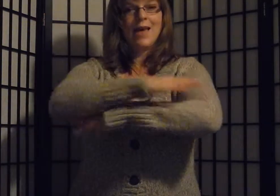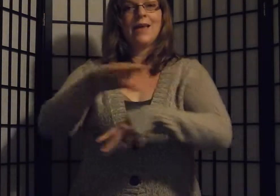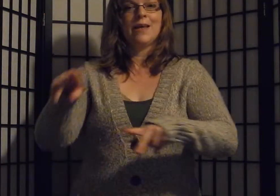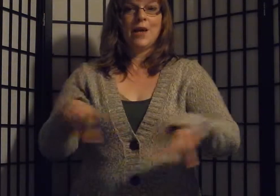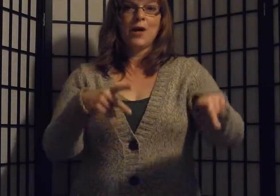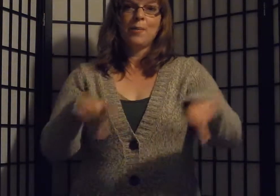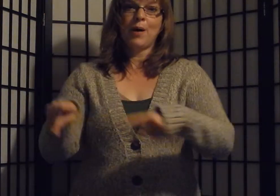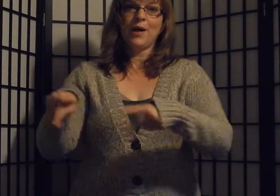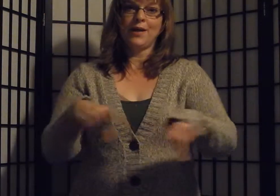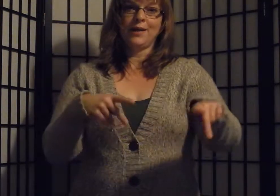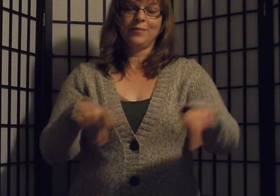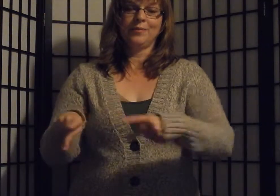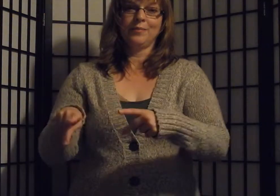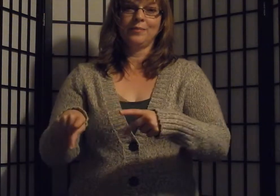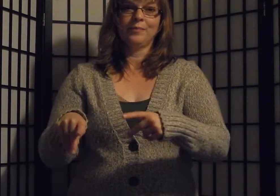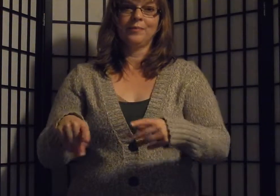Birthday party.